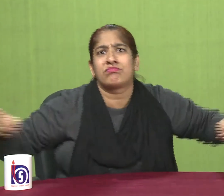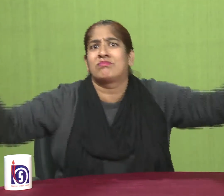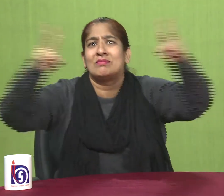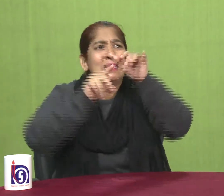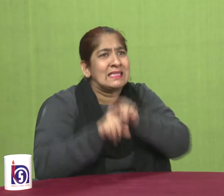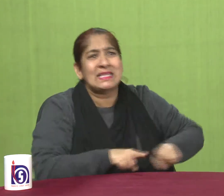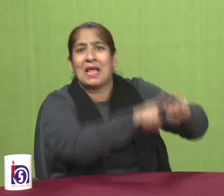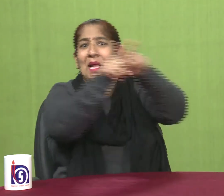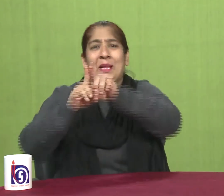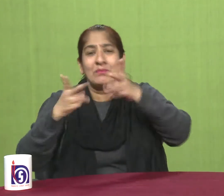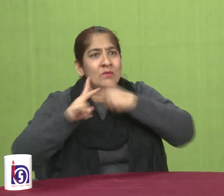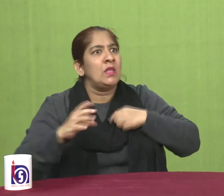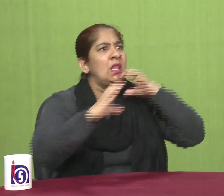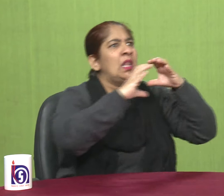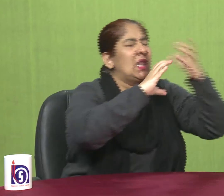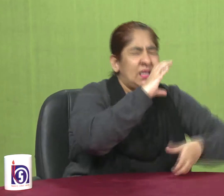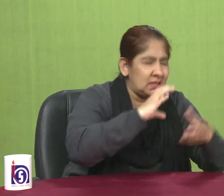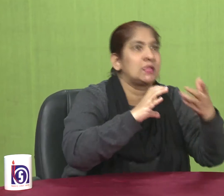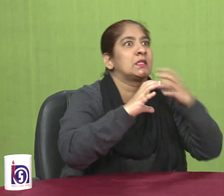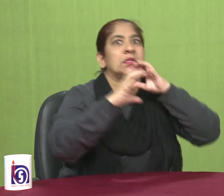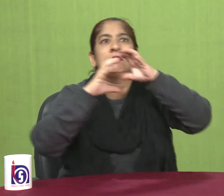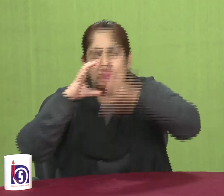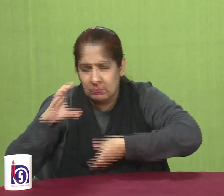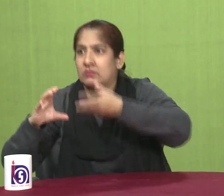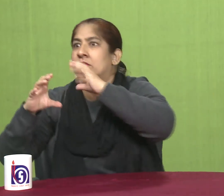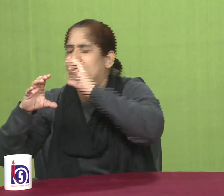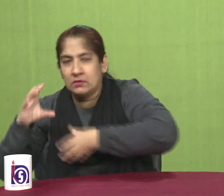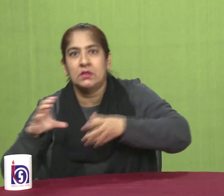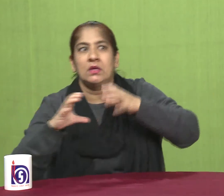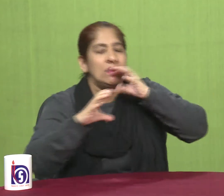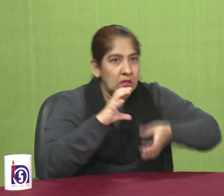bilingual, nobody knows all the languages, which is a